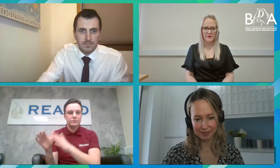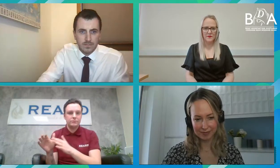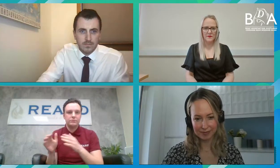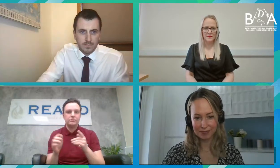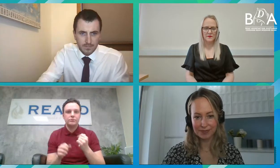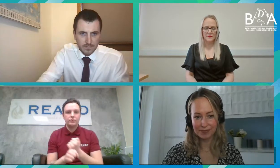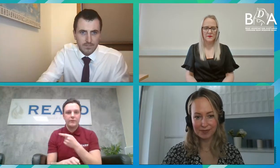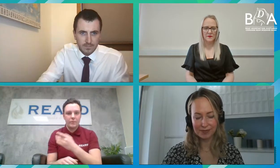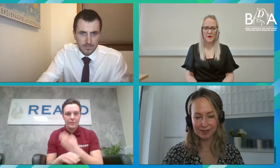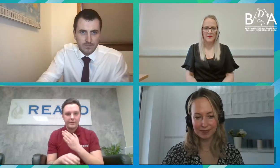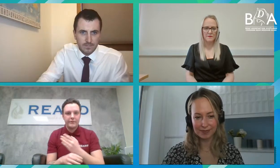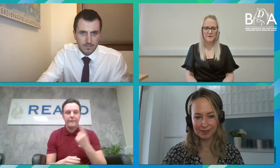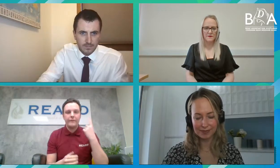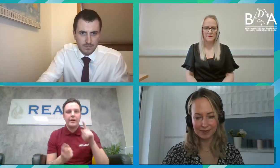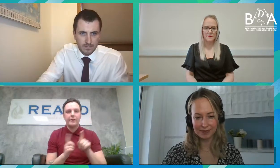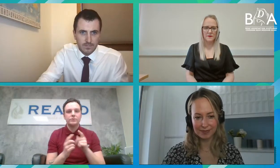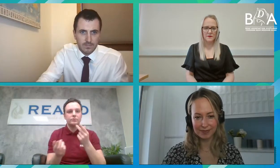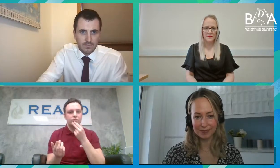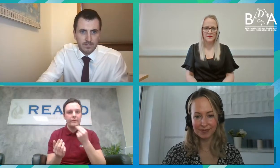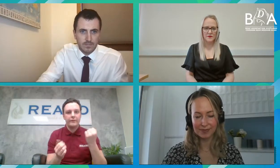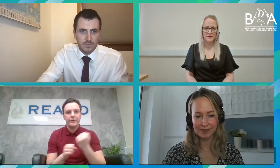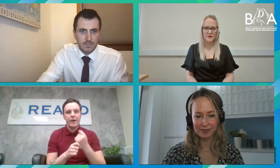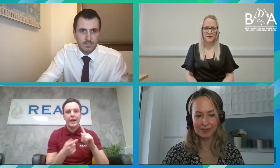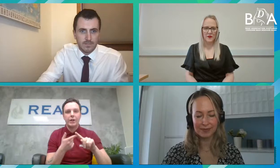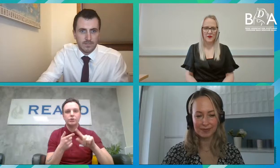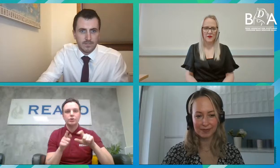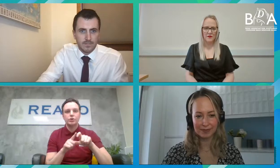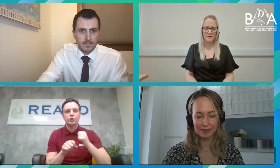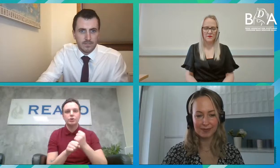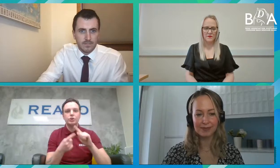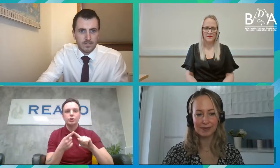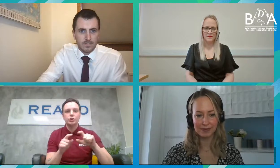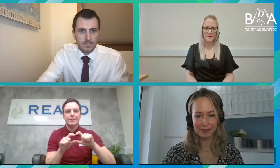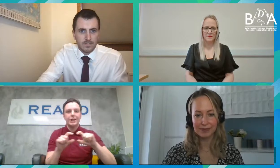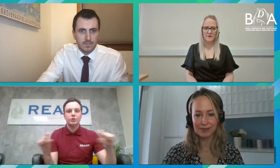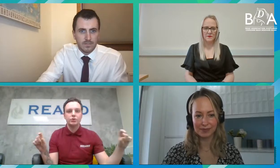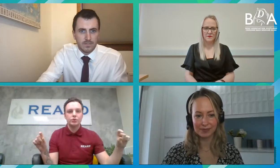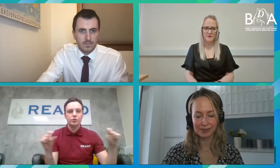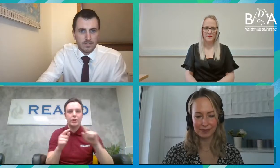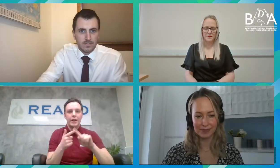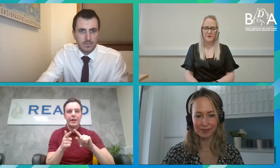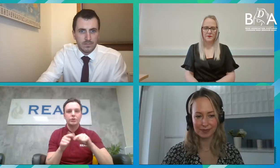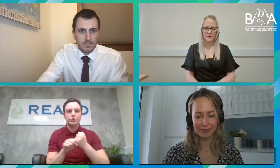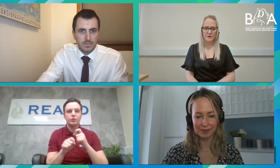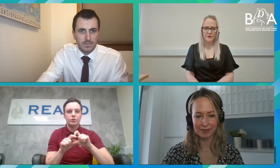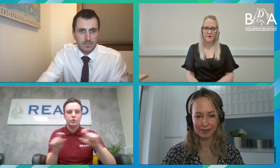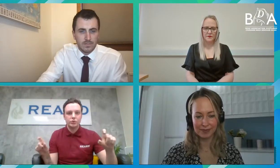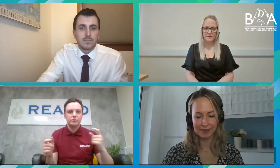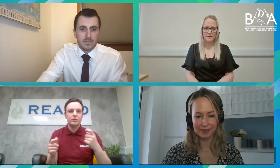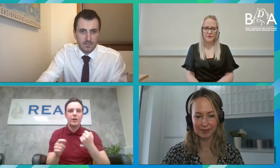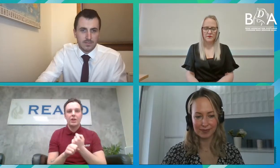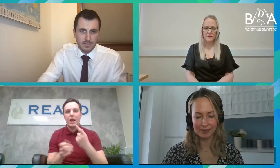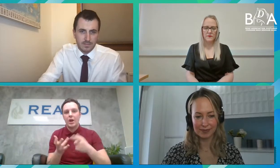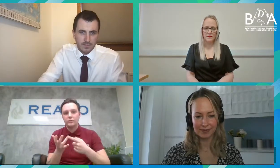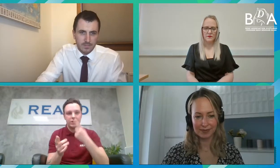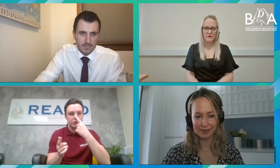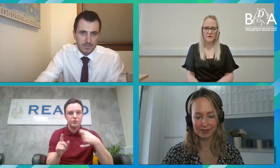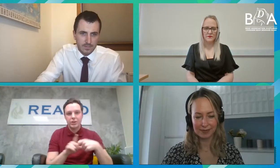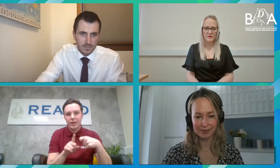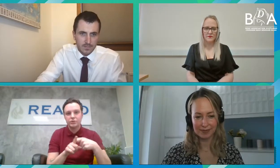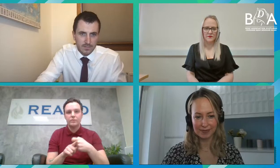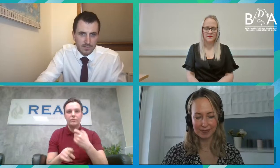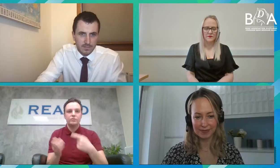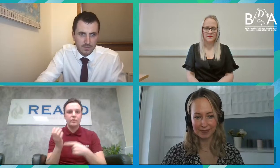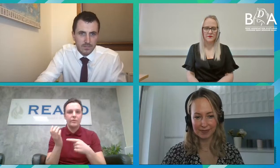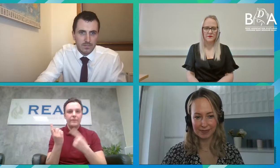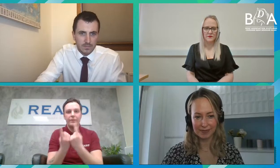So for the kitchens and toilet sides, we have fitters for that. Yep. So what we do is I'll work on, for